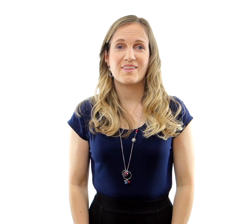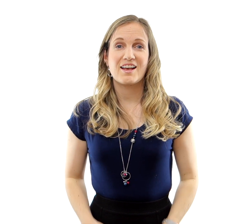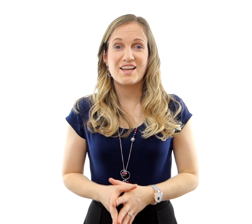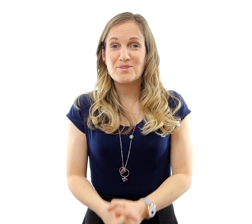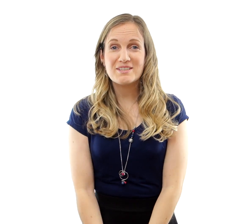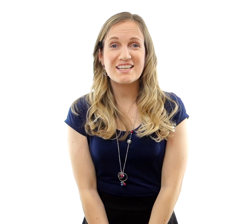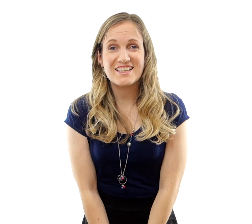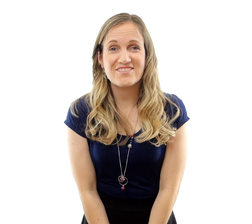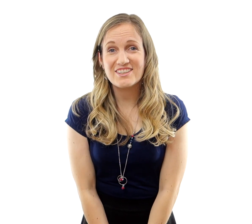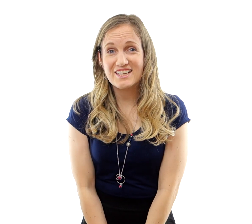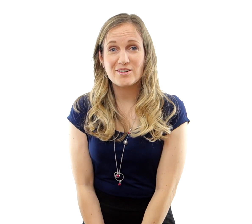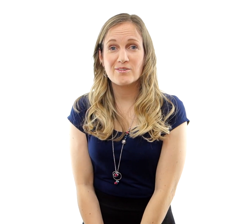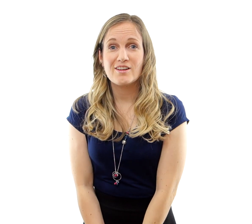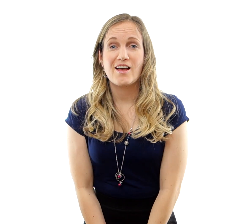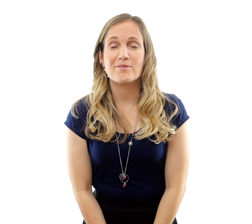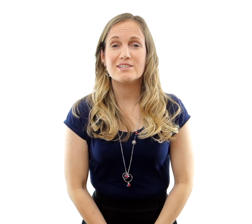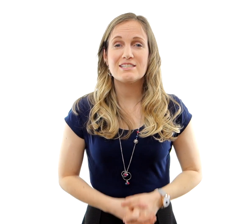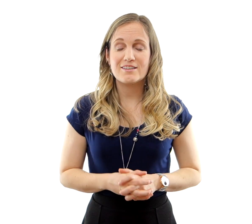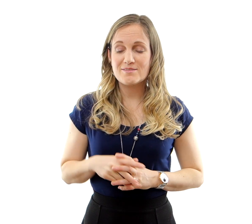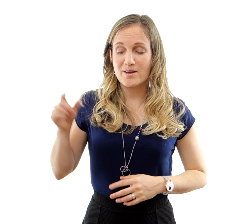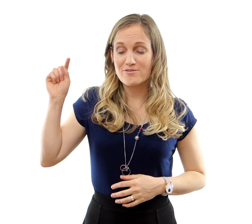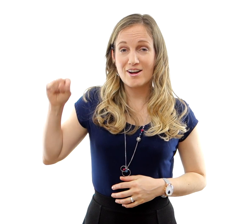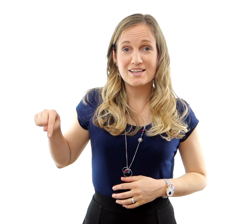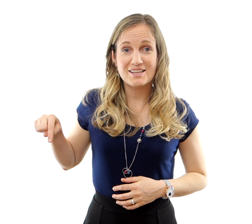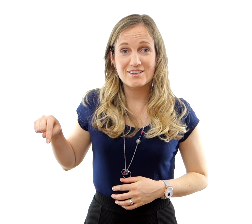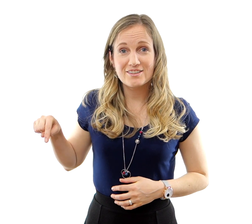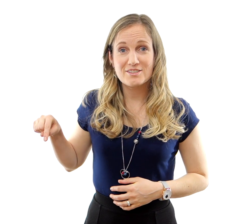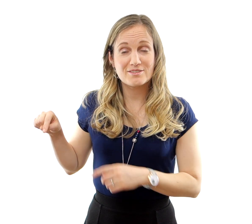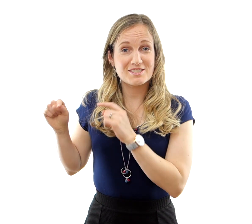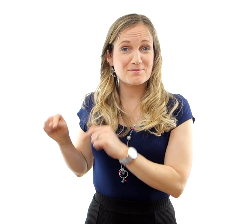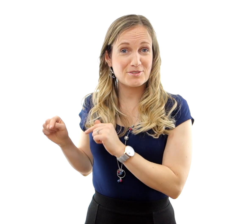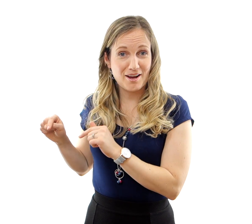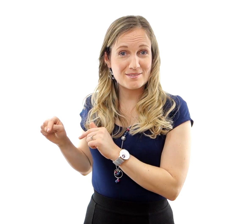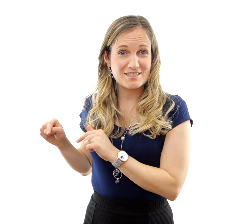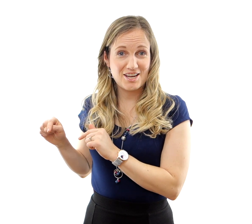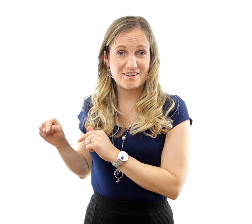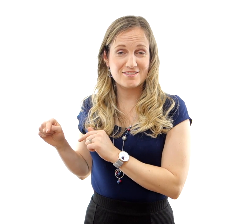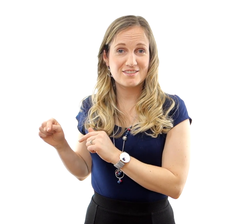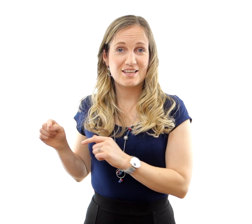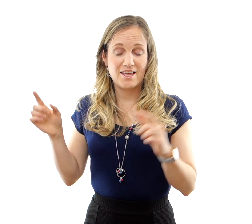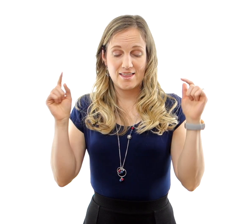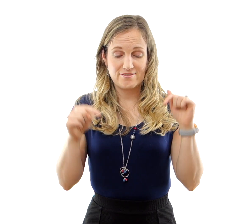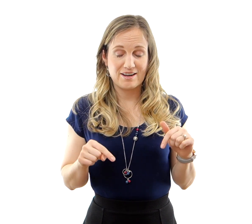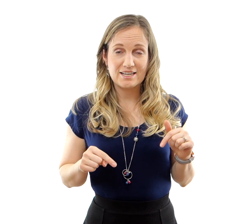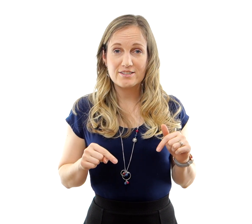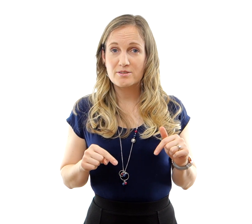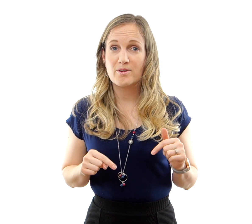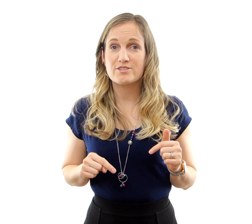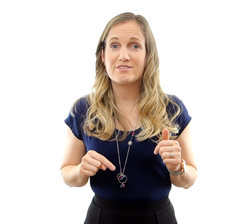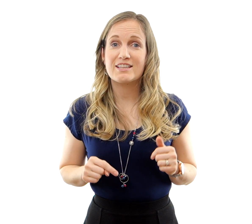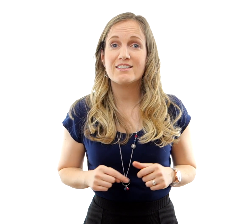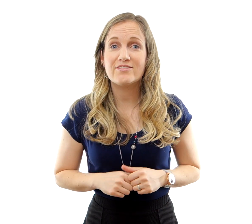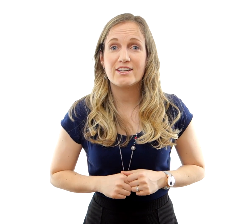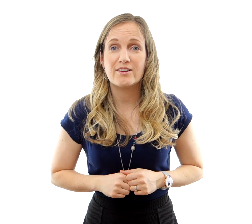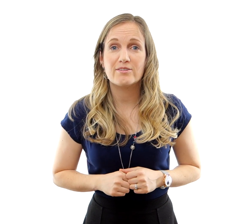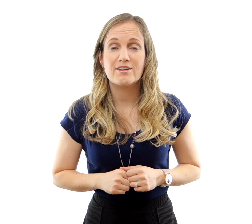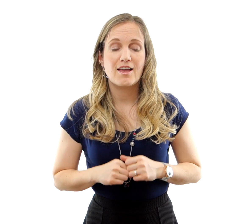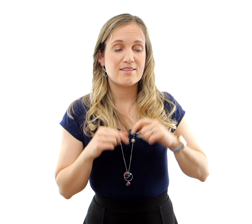I hope you liked that video. I want to tell you about right here. You can subscribe to the channel, and then right here you can watch a related video. And then